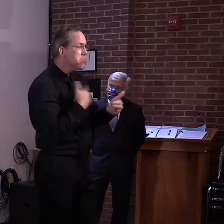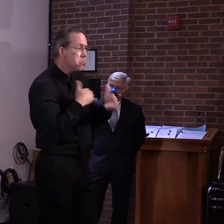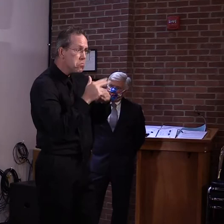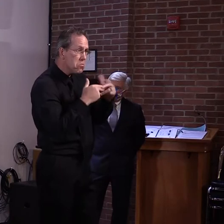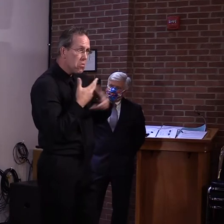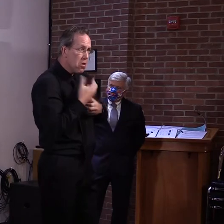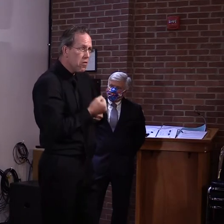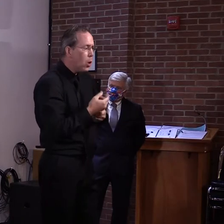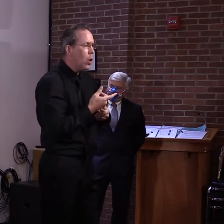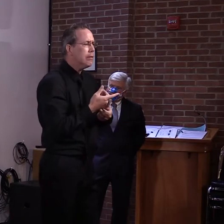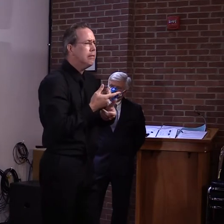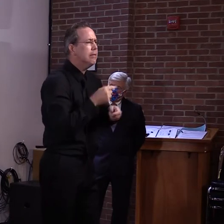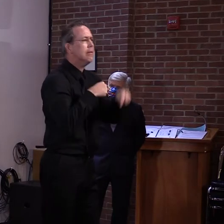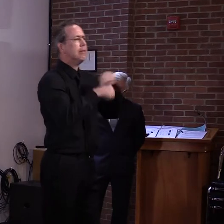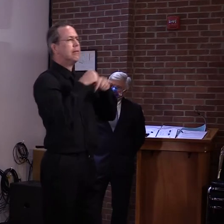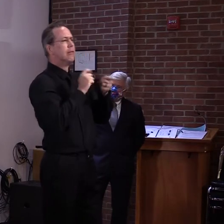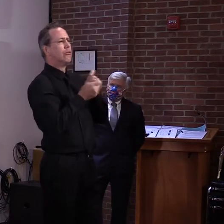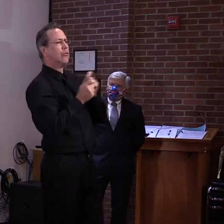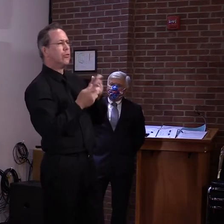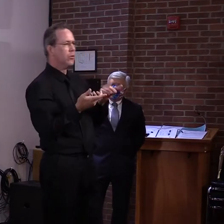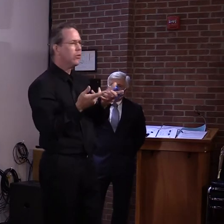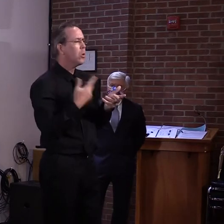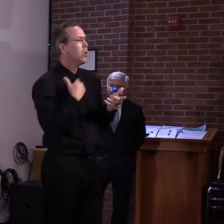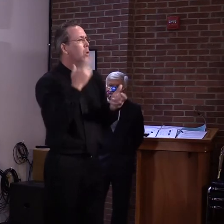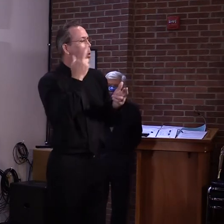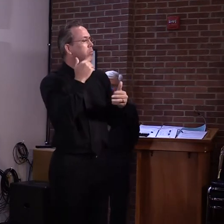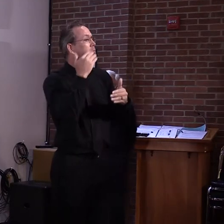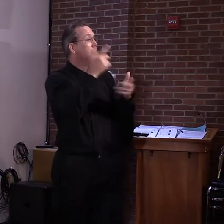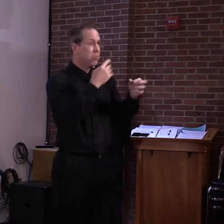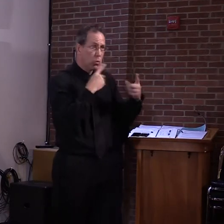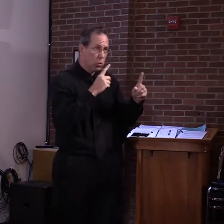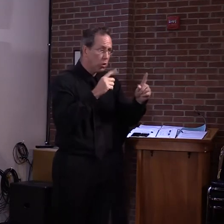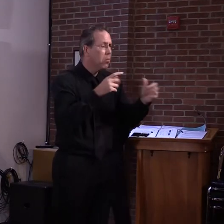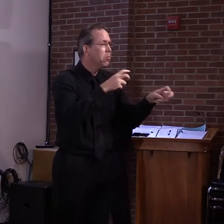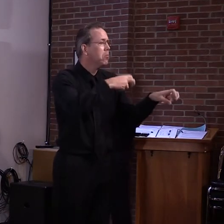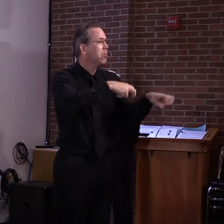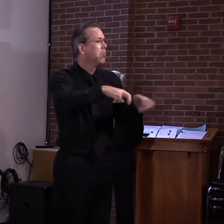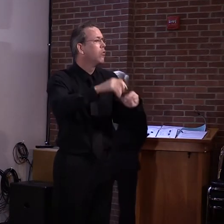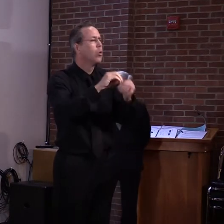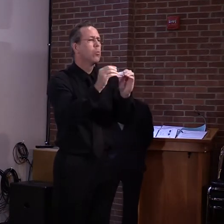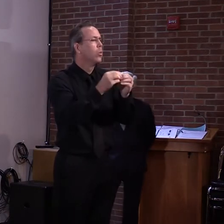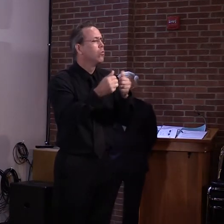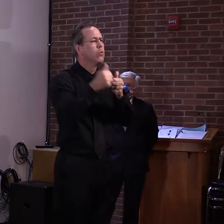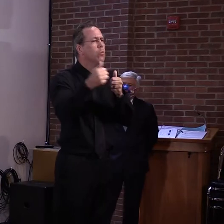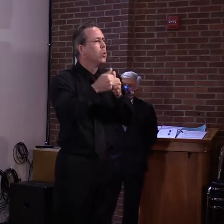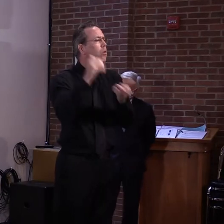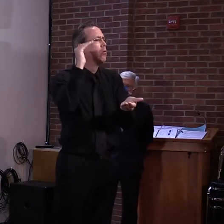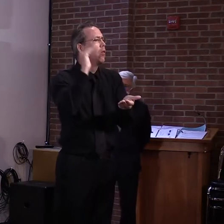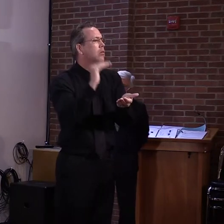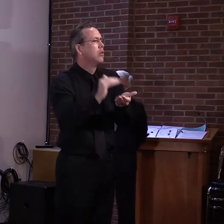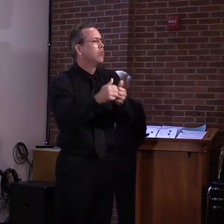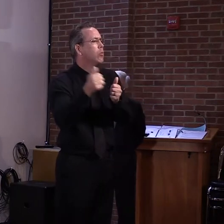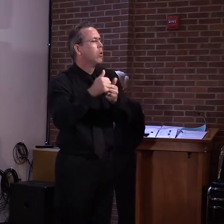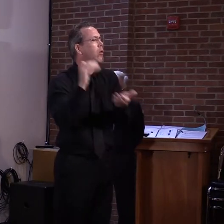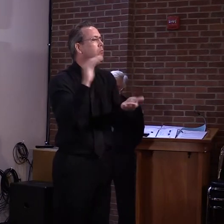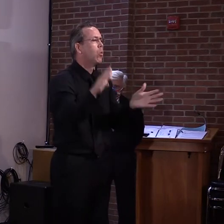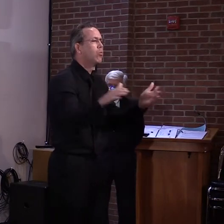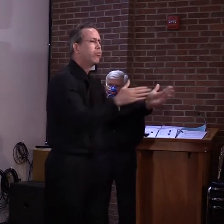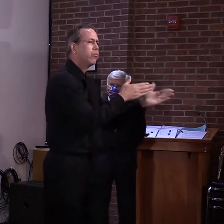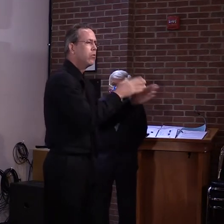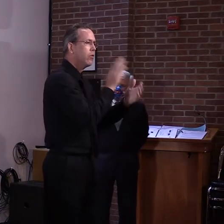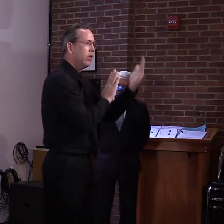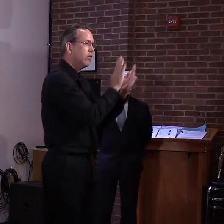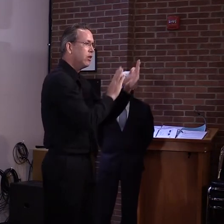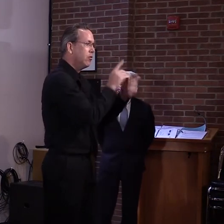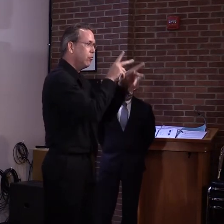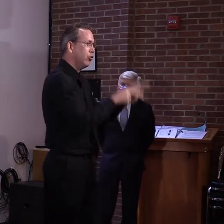more in-person instruction, which is, as we've seen, the data tells us, the experts tell